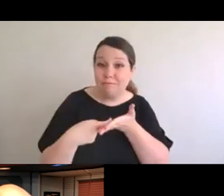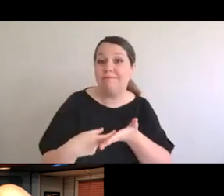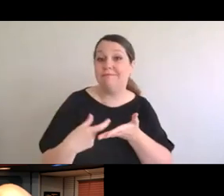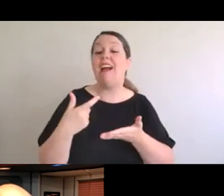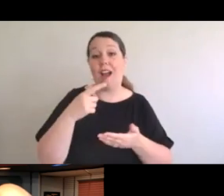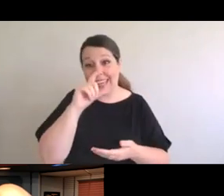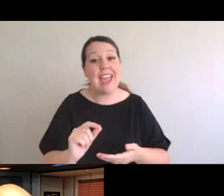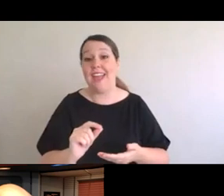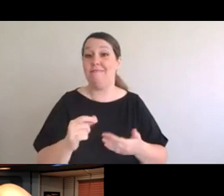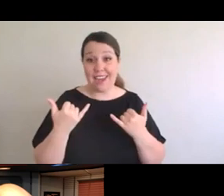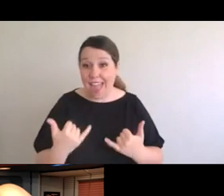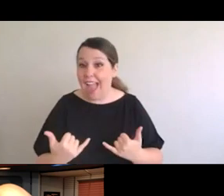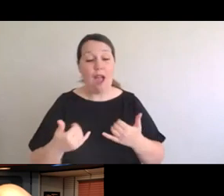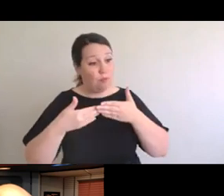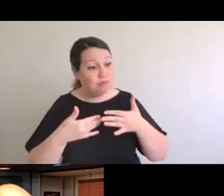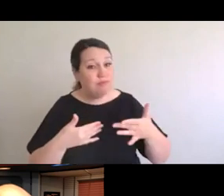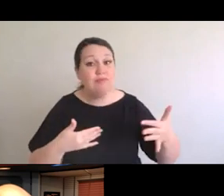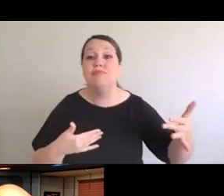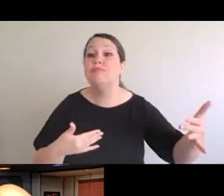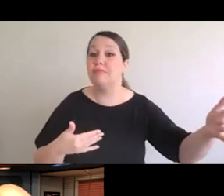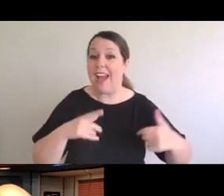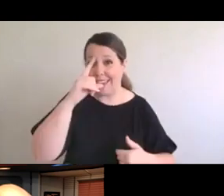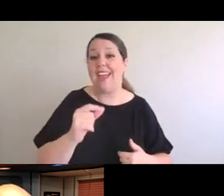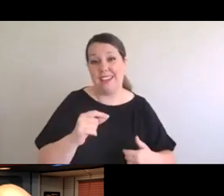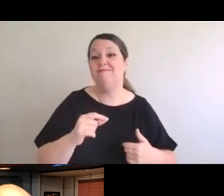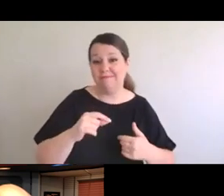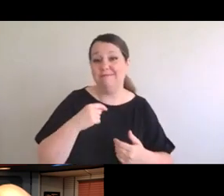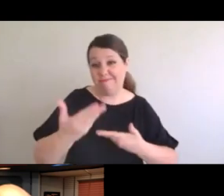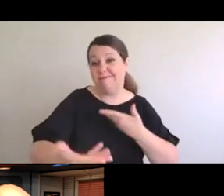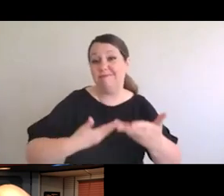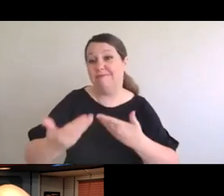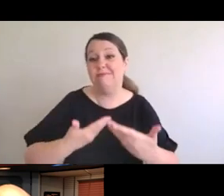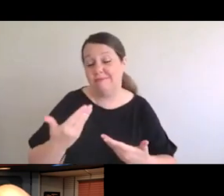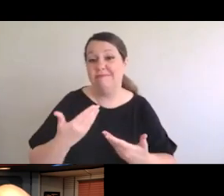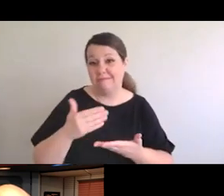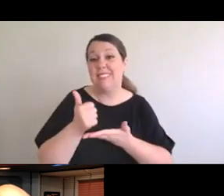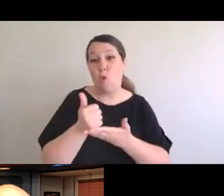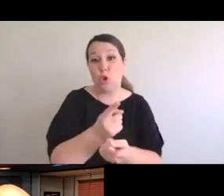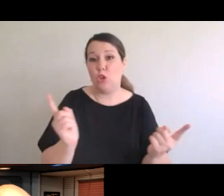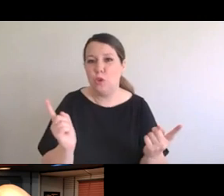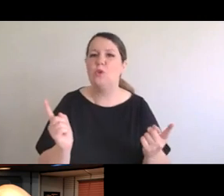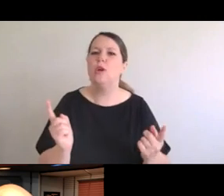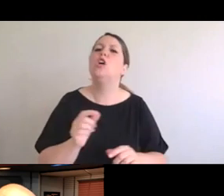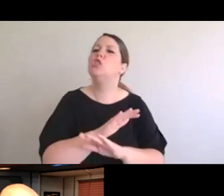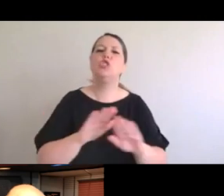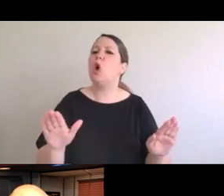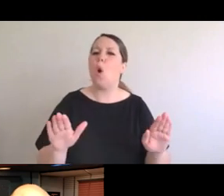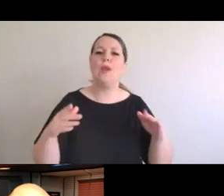month. But just keep on going, folks. Don't let them slow you down. Back to